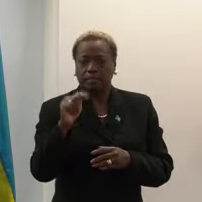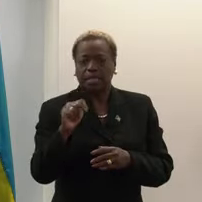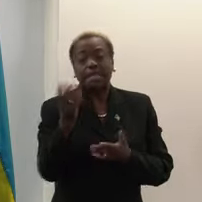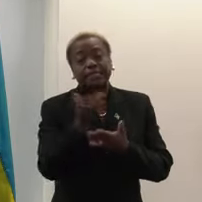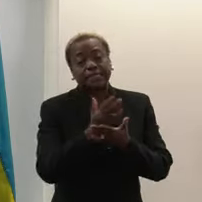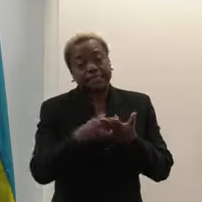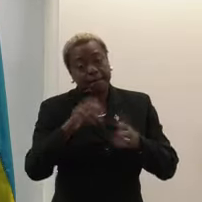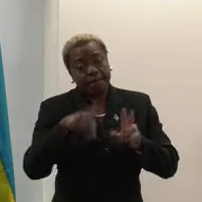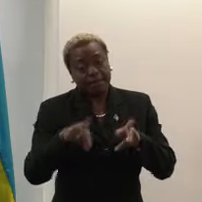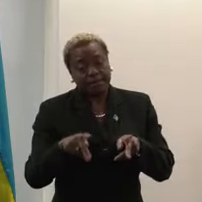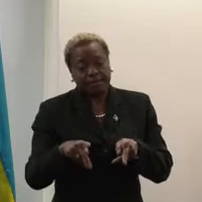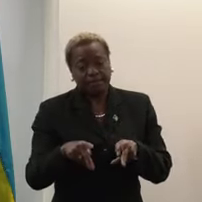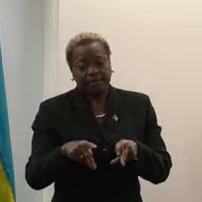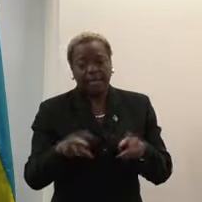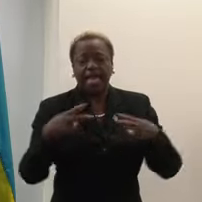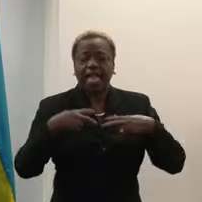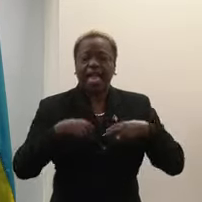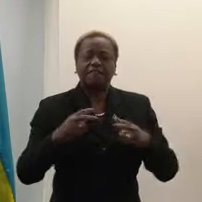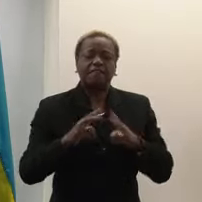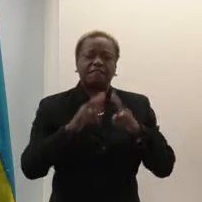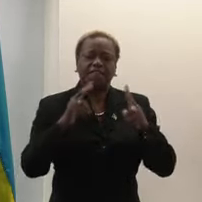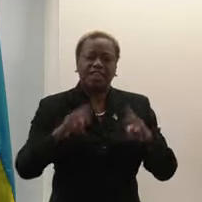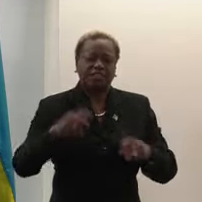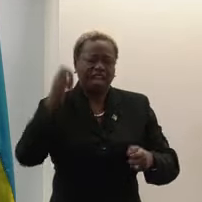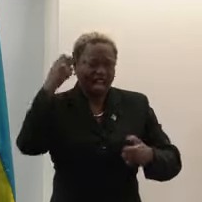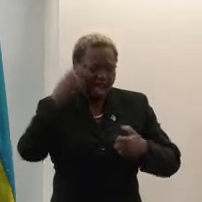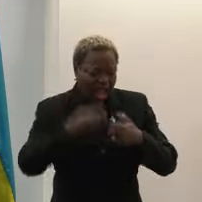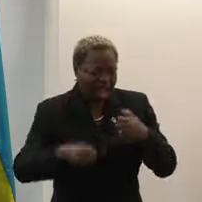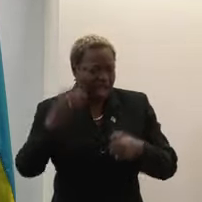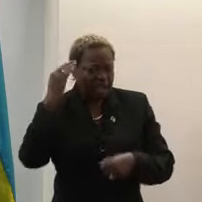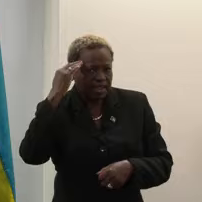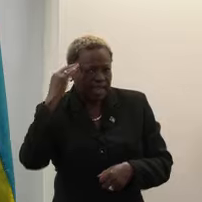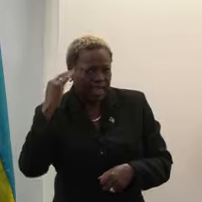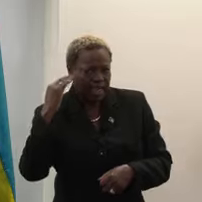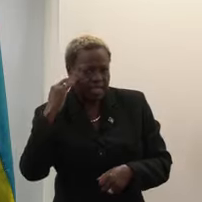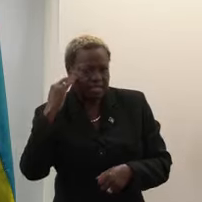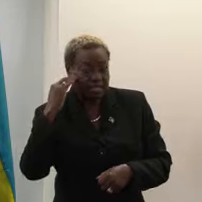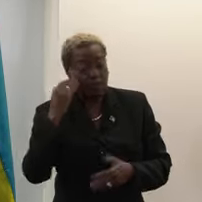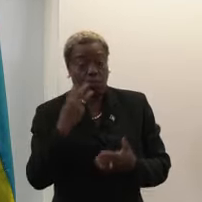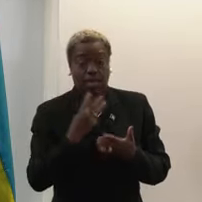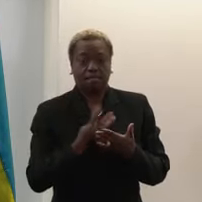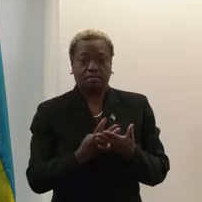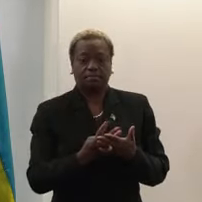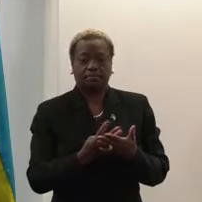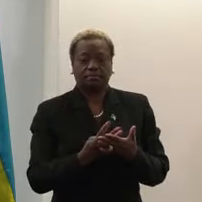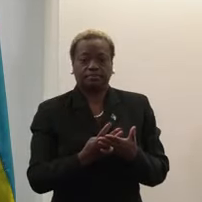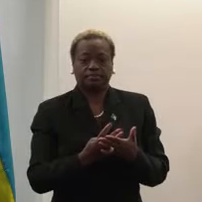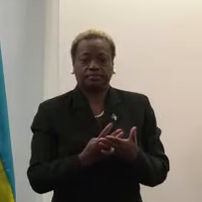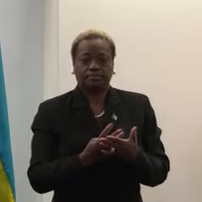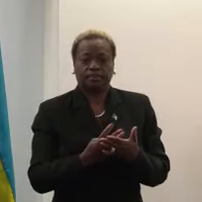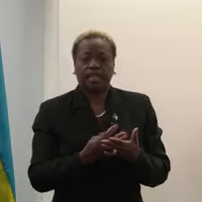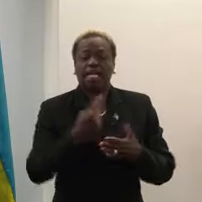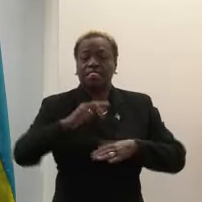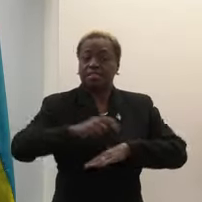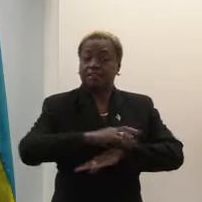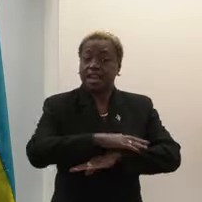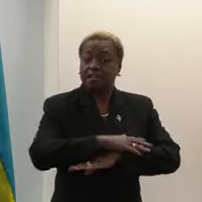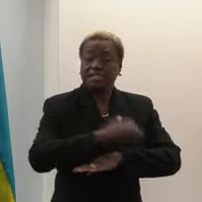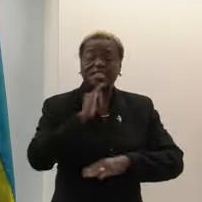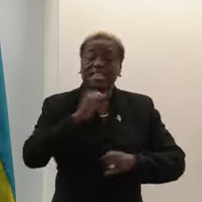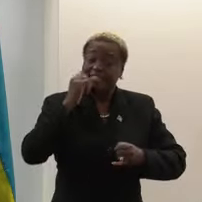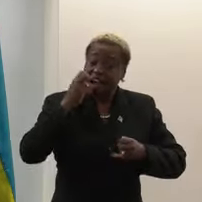Some people have very hard heads. Well, the virus is